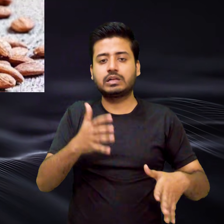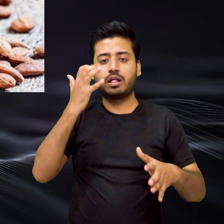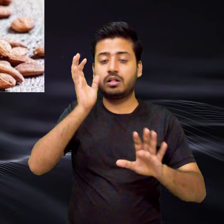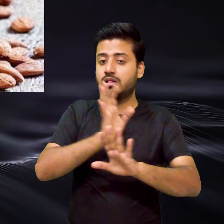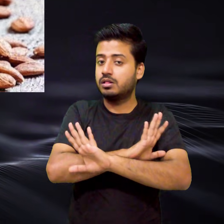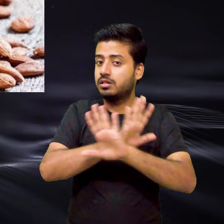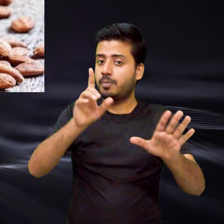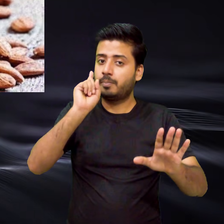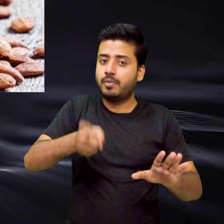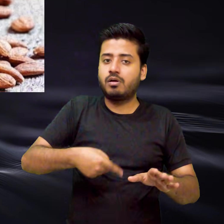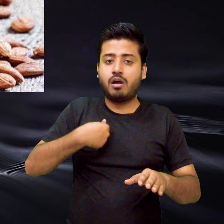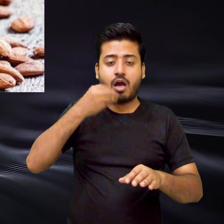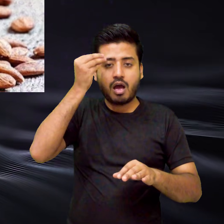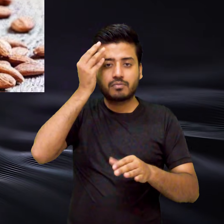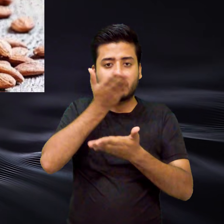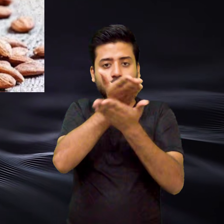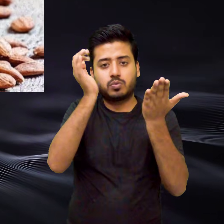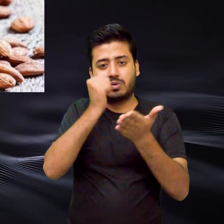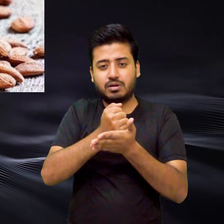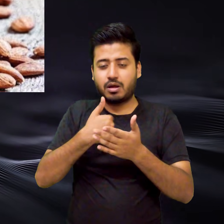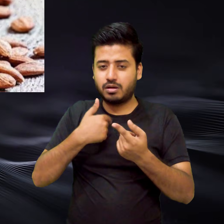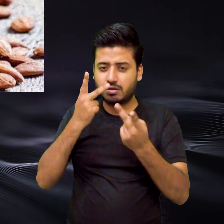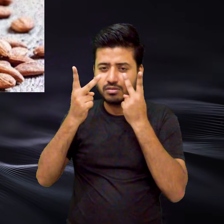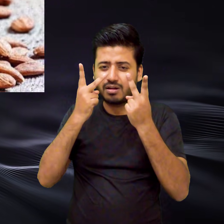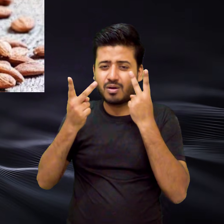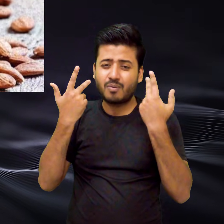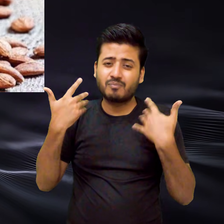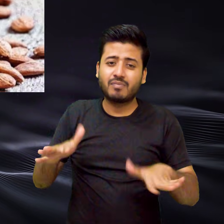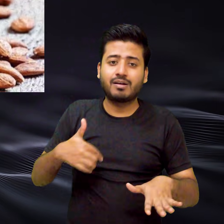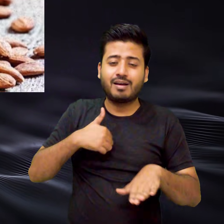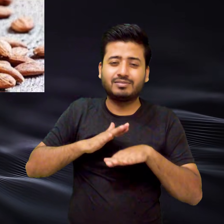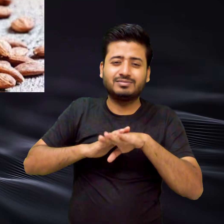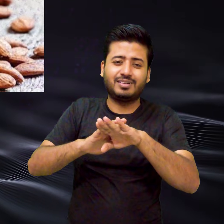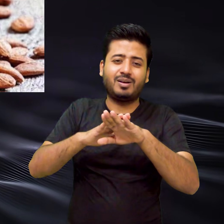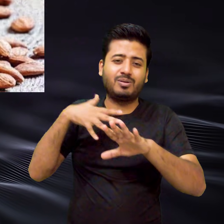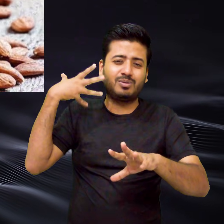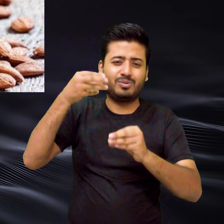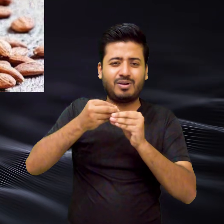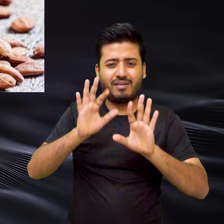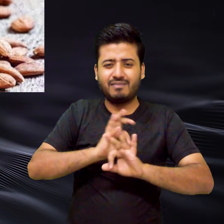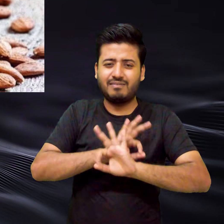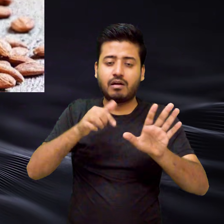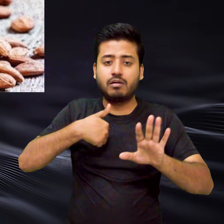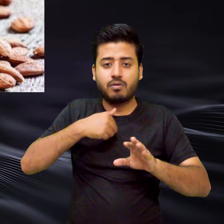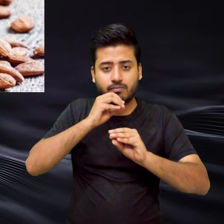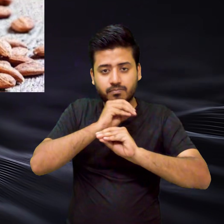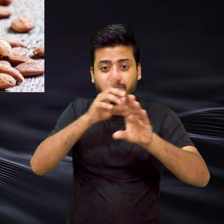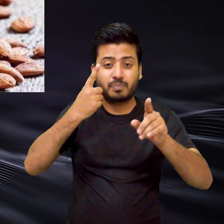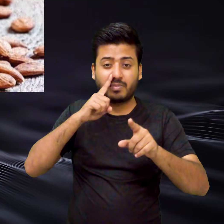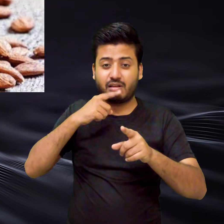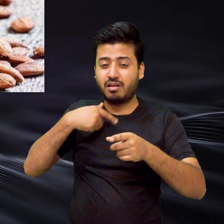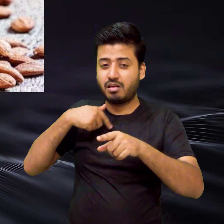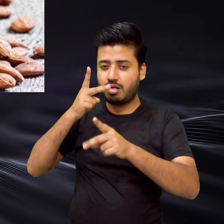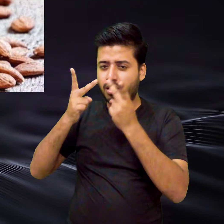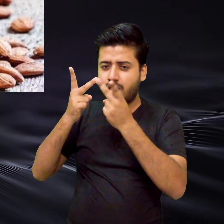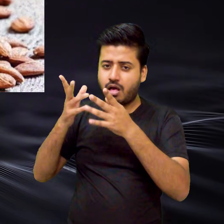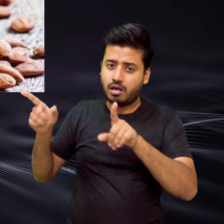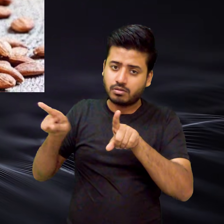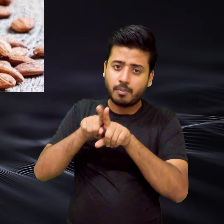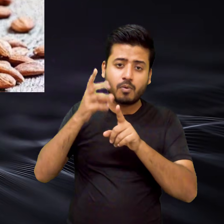medication. Scientific studies explore the health benefits of eating almonds as part of a balanced diet, but do not support turning